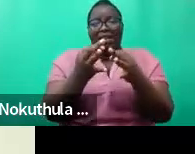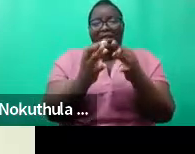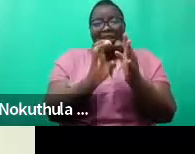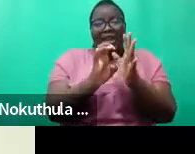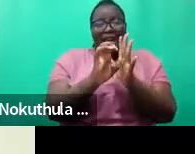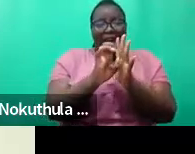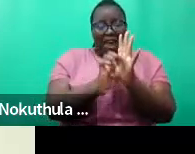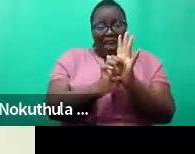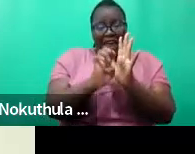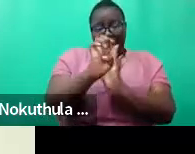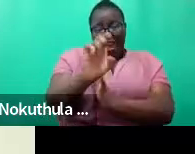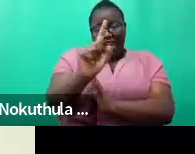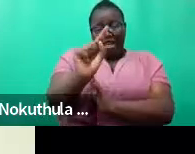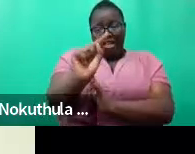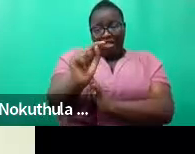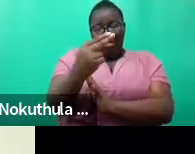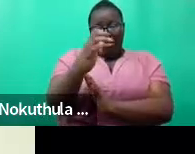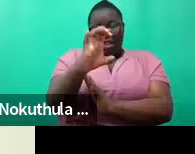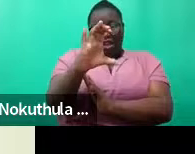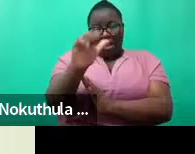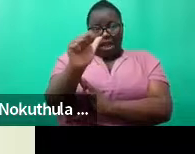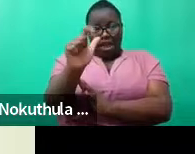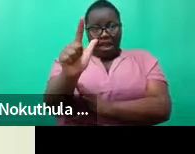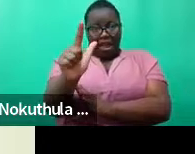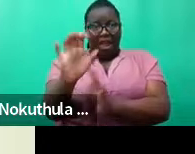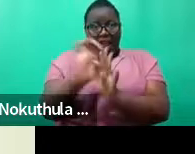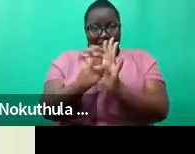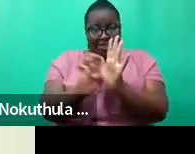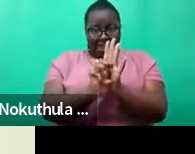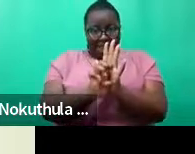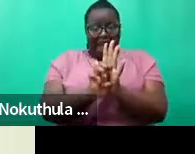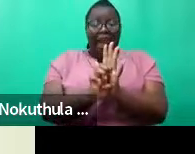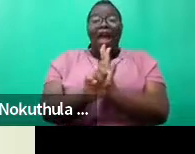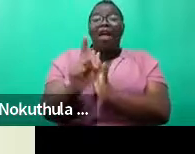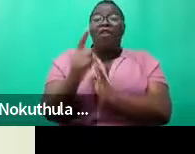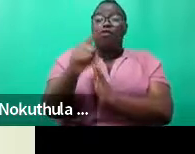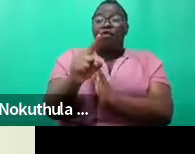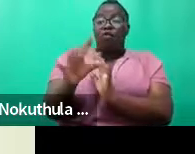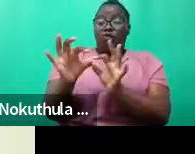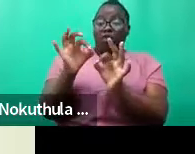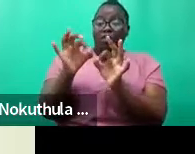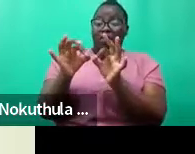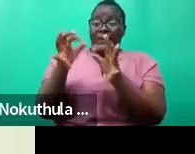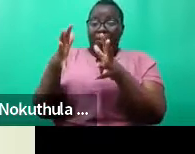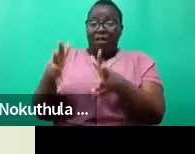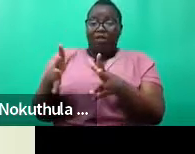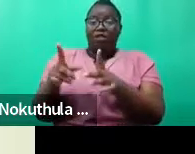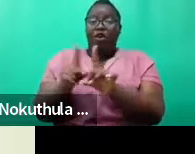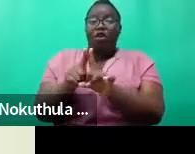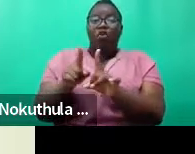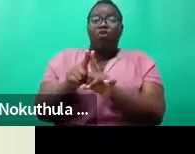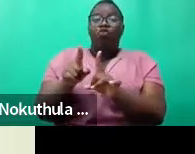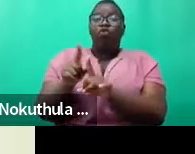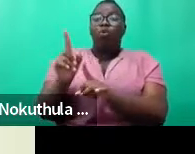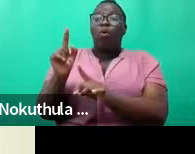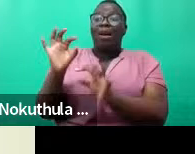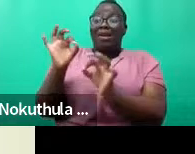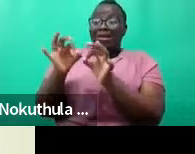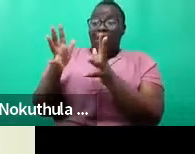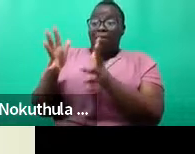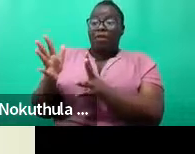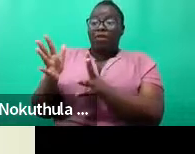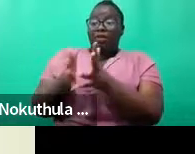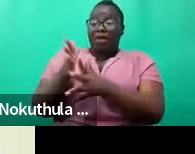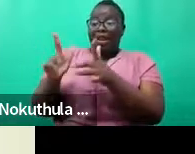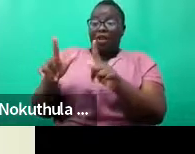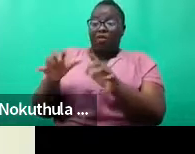language interpreter, and he was there throughout the two focus